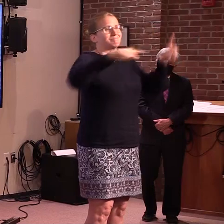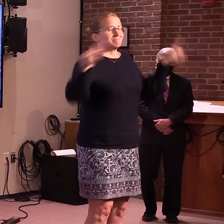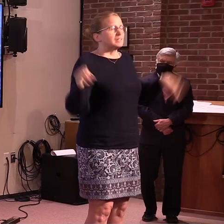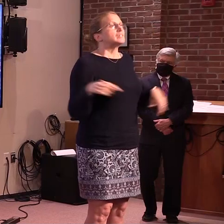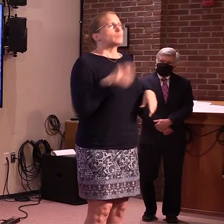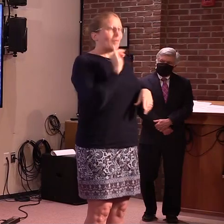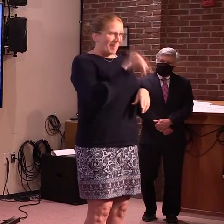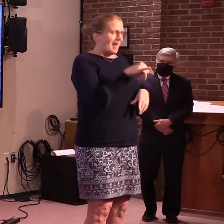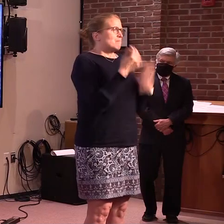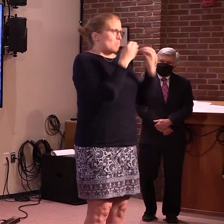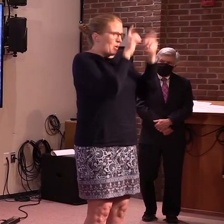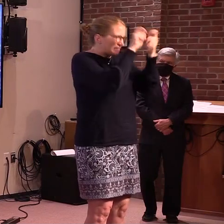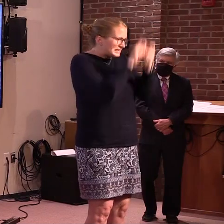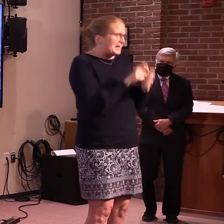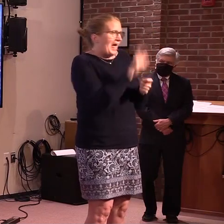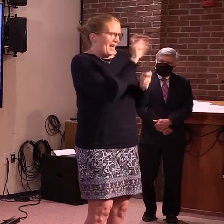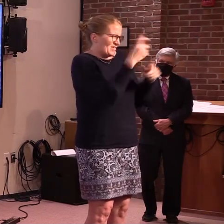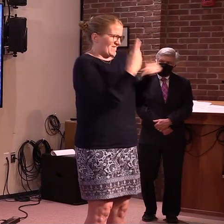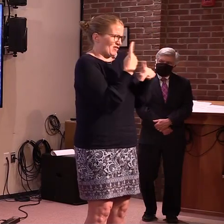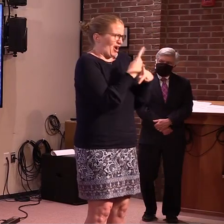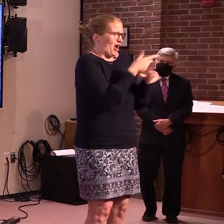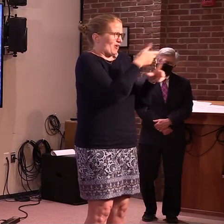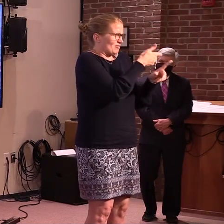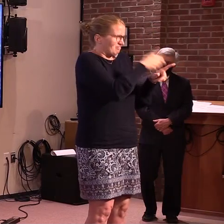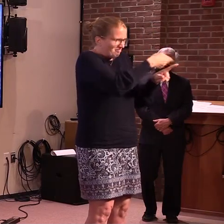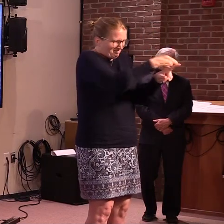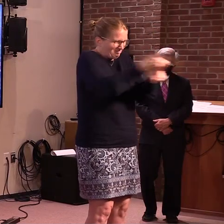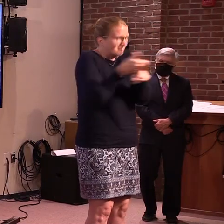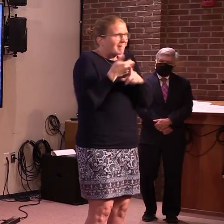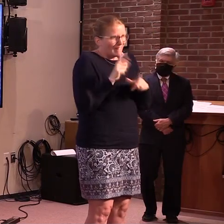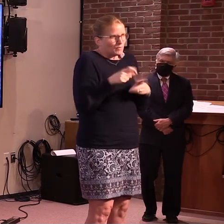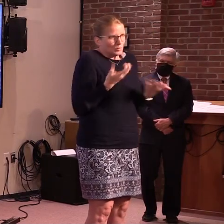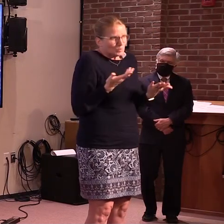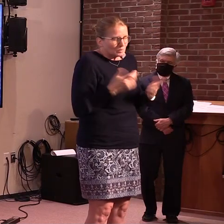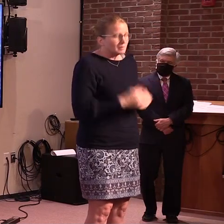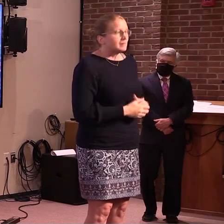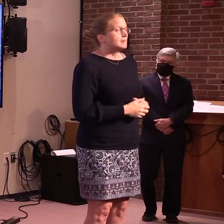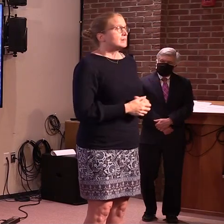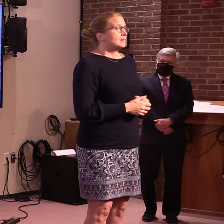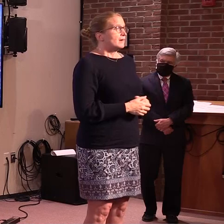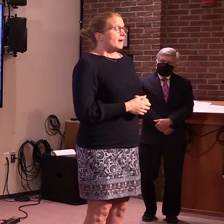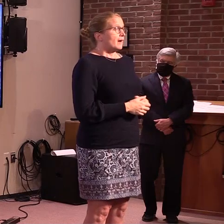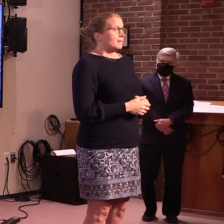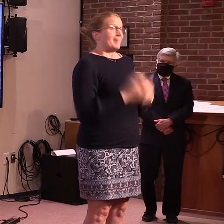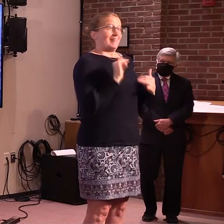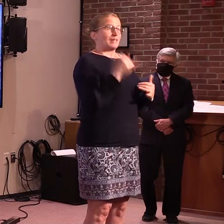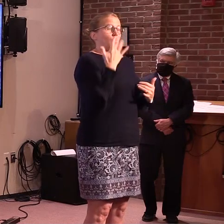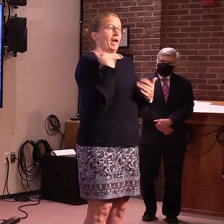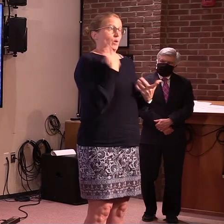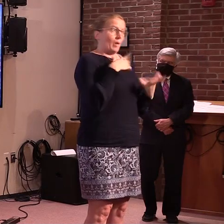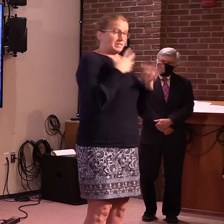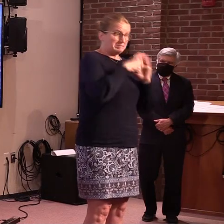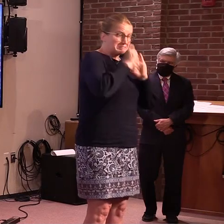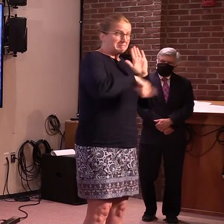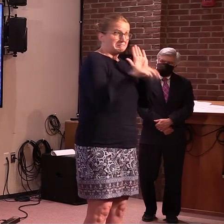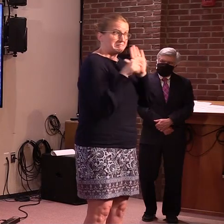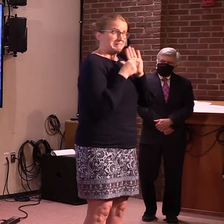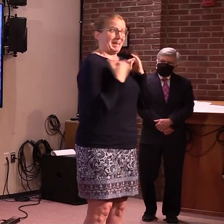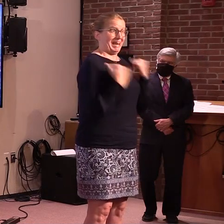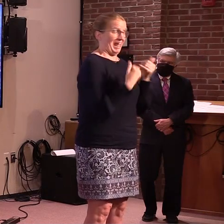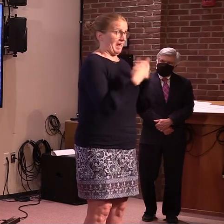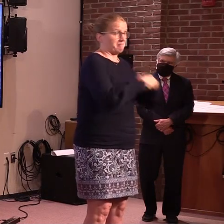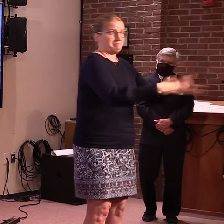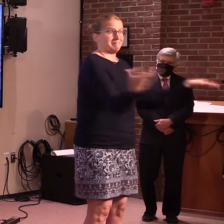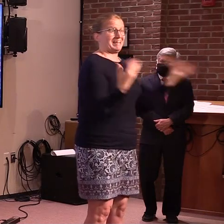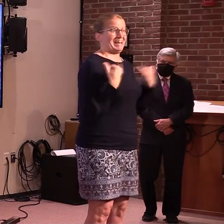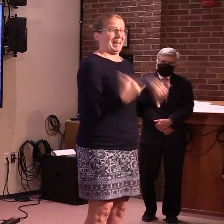out. That being said, your question about staffing, I think, you know, our interest in getting this guidance out now points to that this